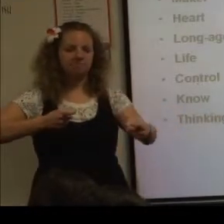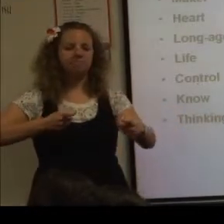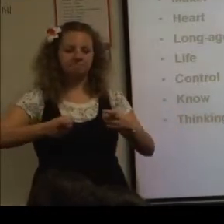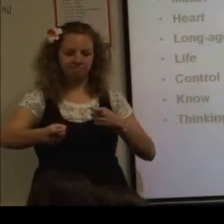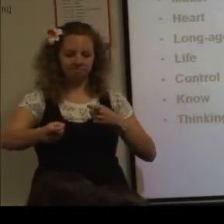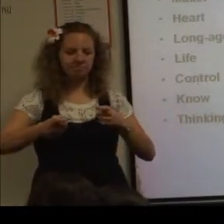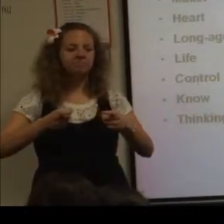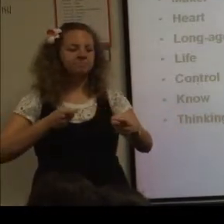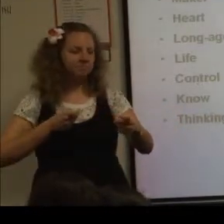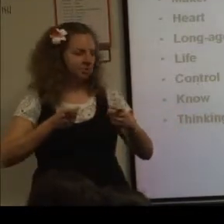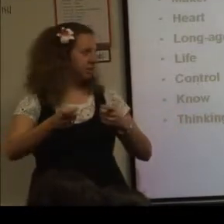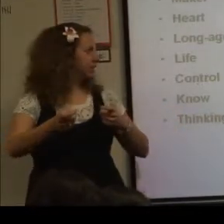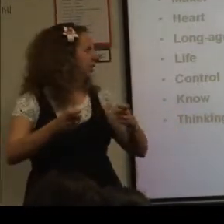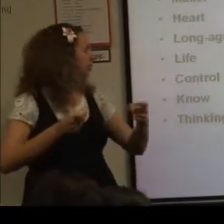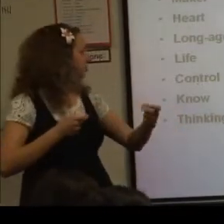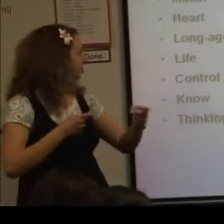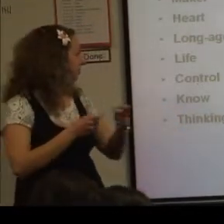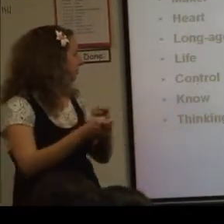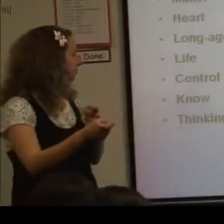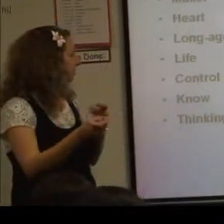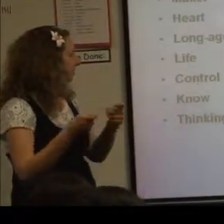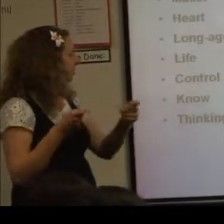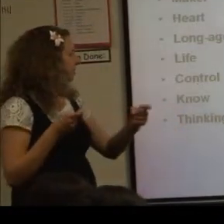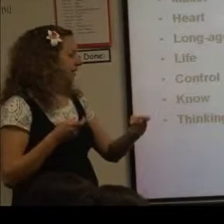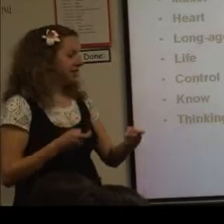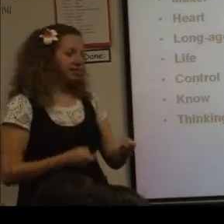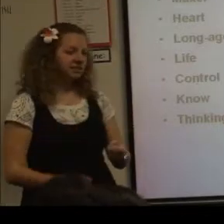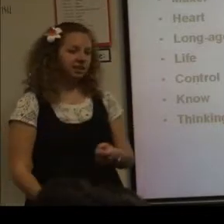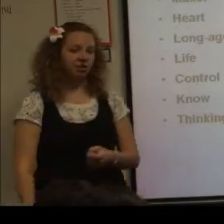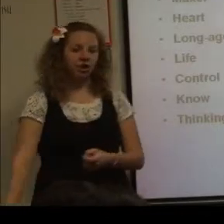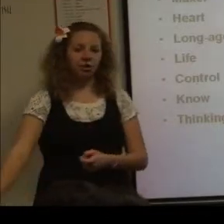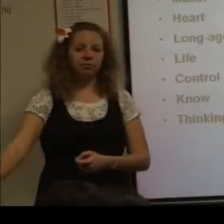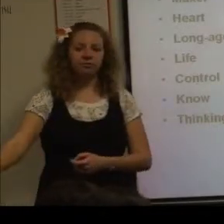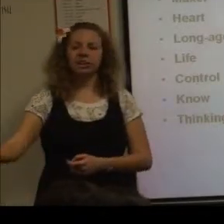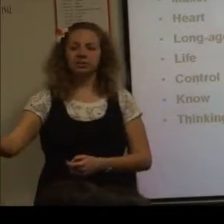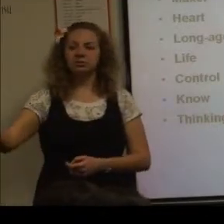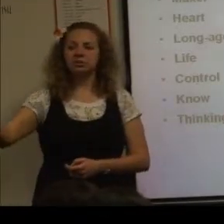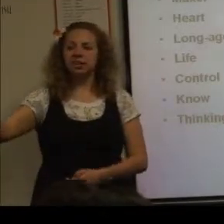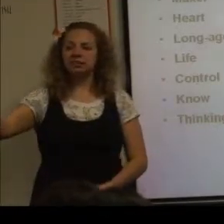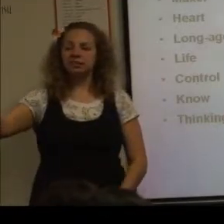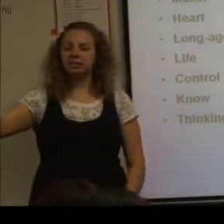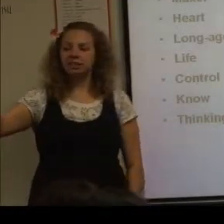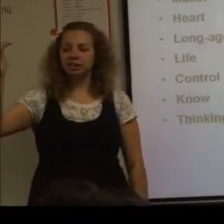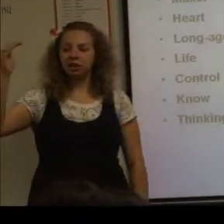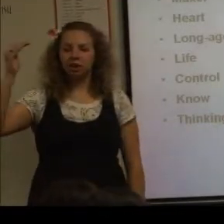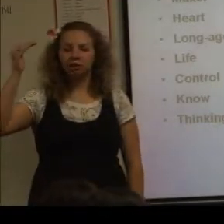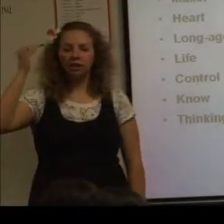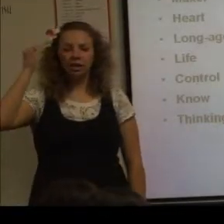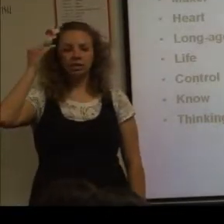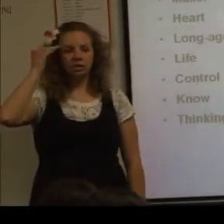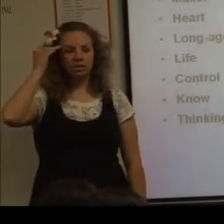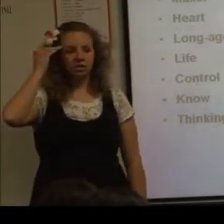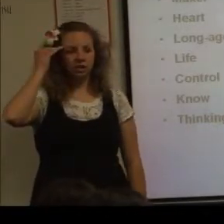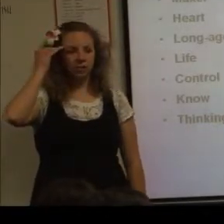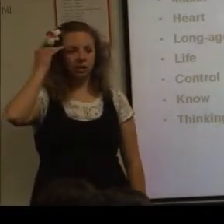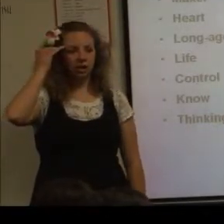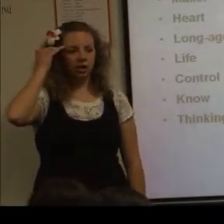way. Just like that control. Okay, the sign no. Okay, so technically the sign no is going to start up here